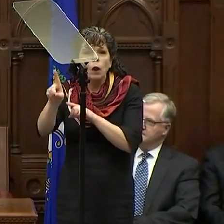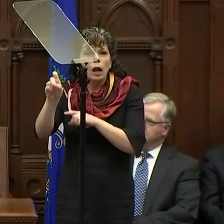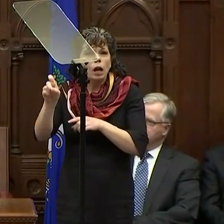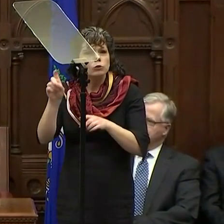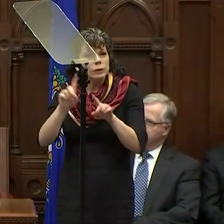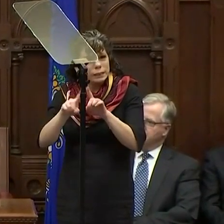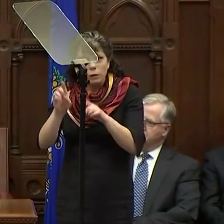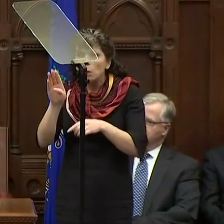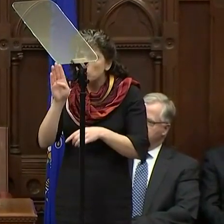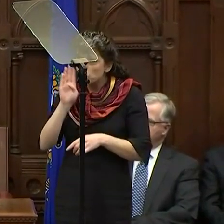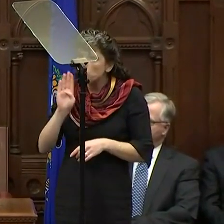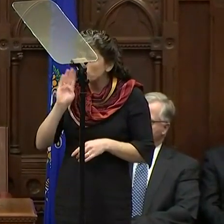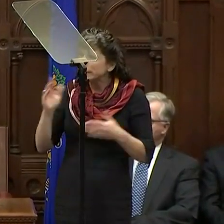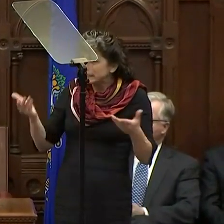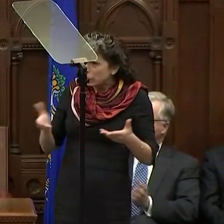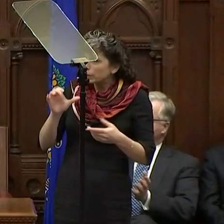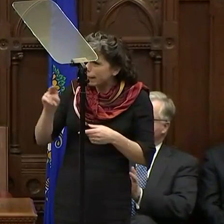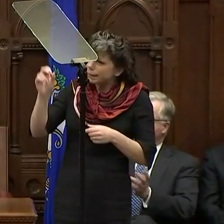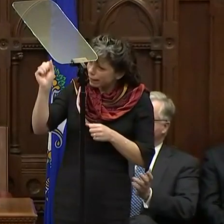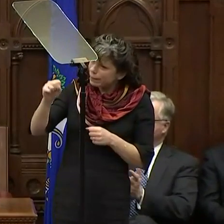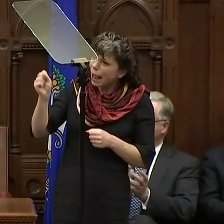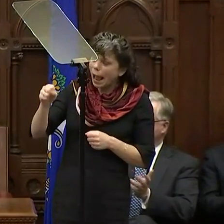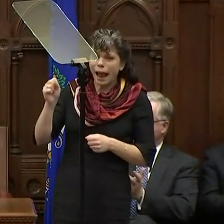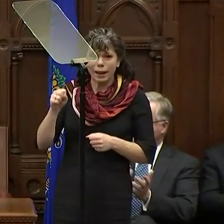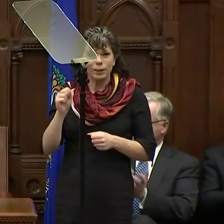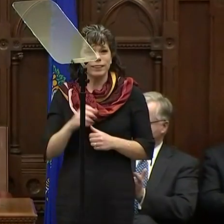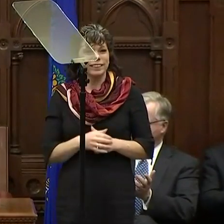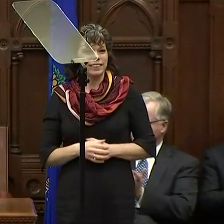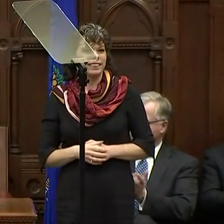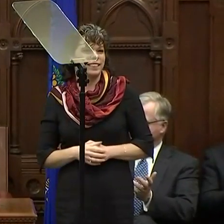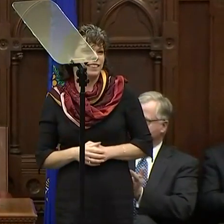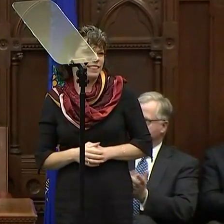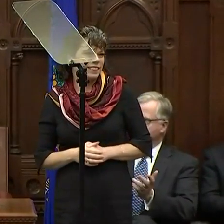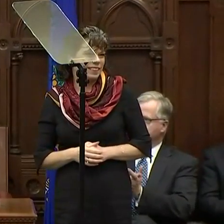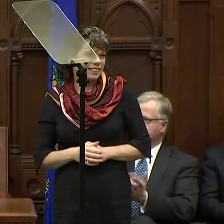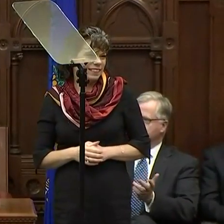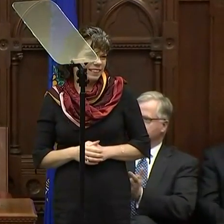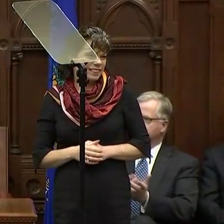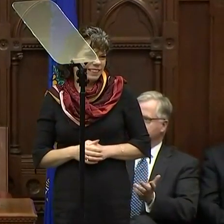And you ought to come on some of those visits with me.